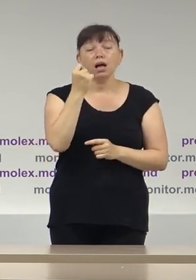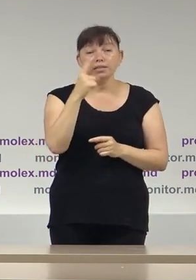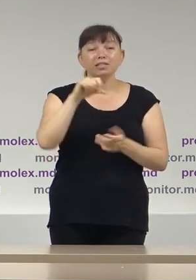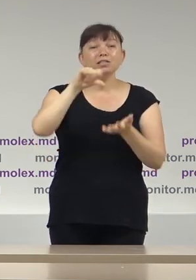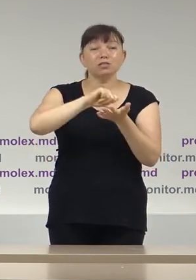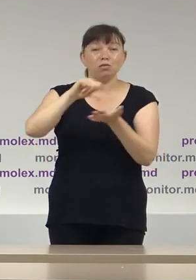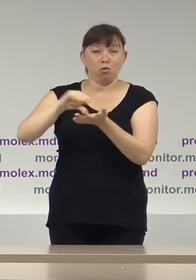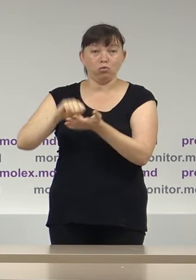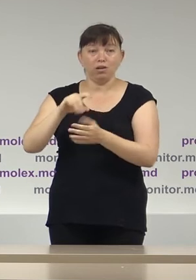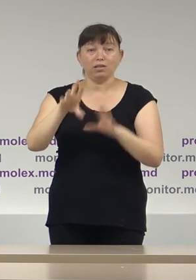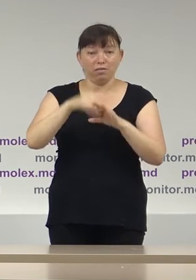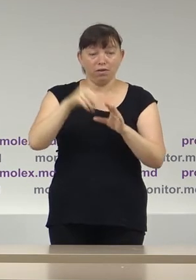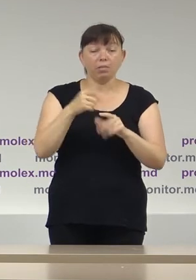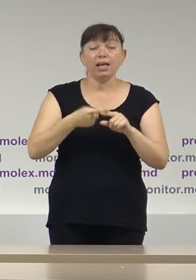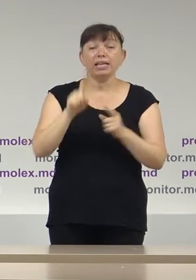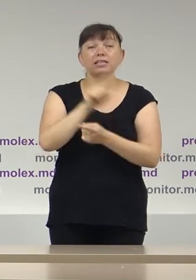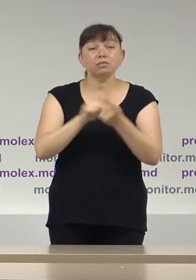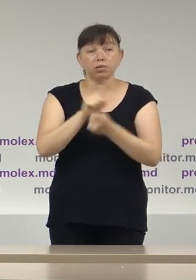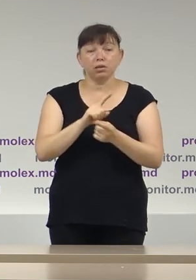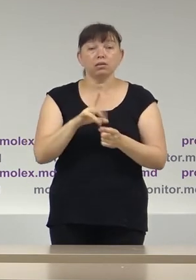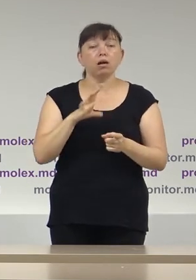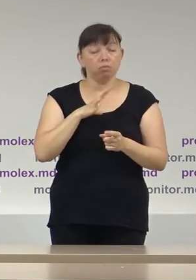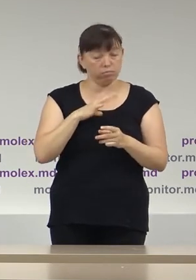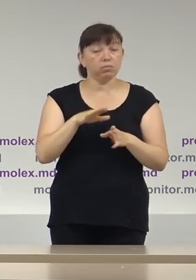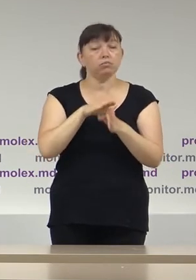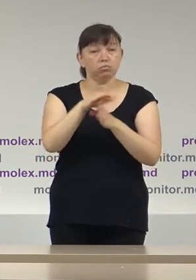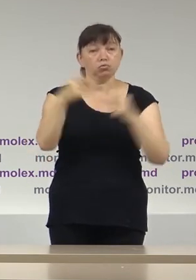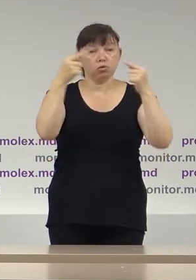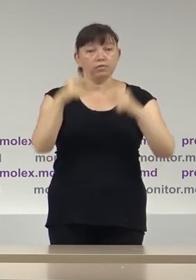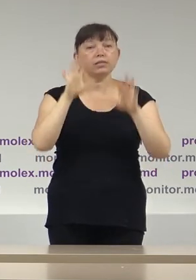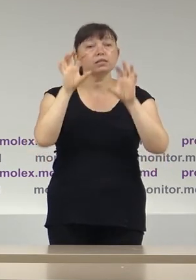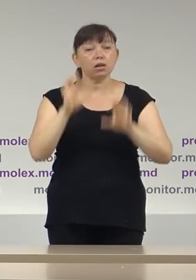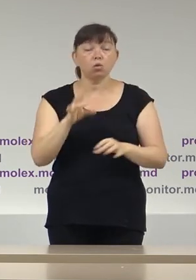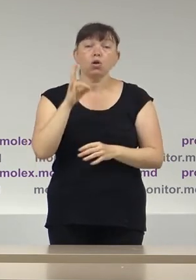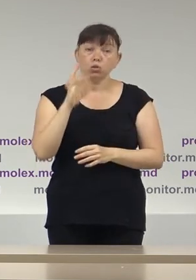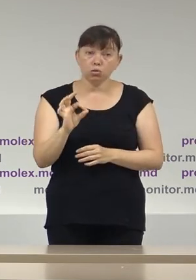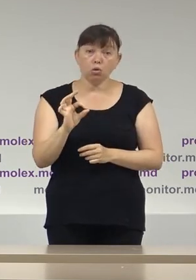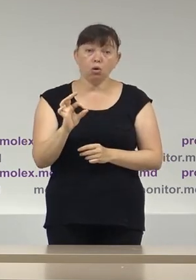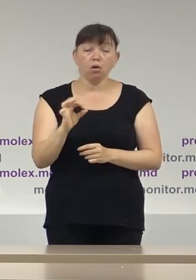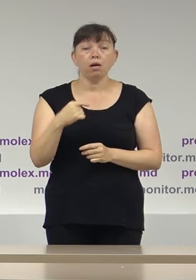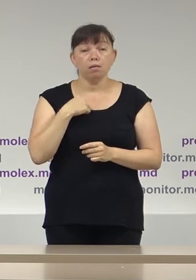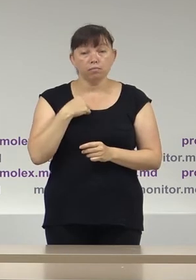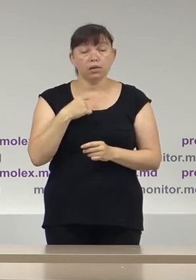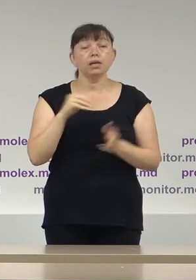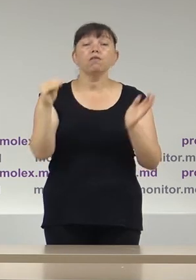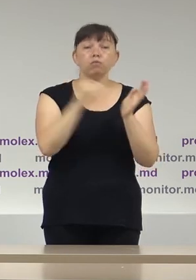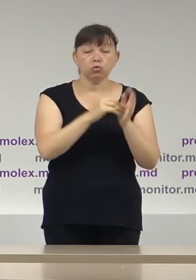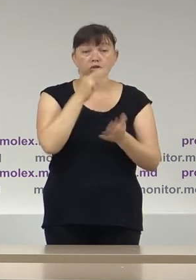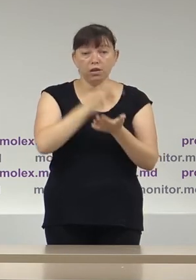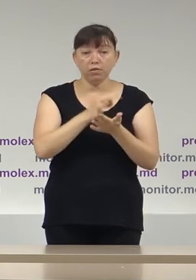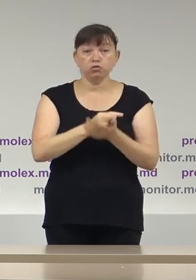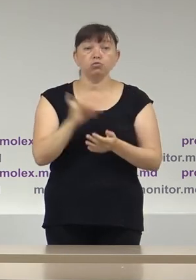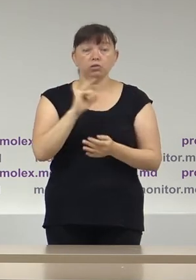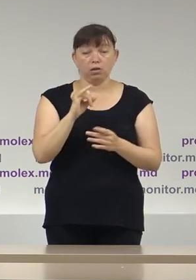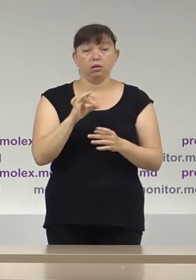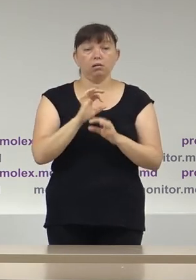of candidates, which took place in the case of at least 11 contenders. These amendments were made in